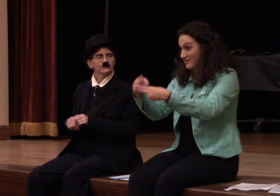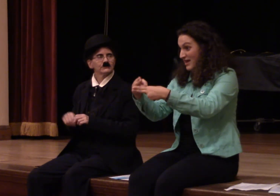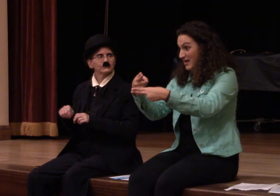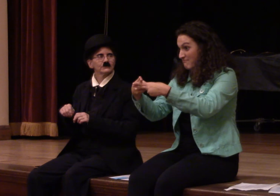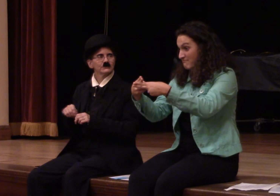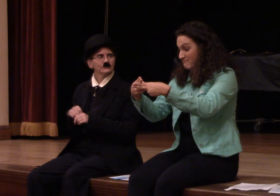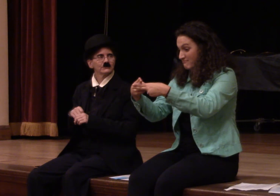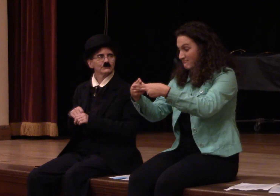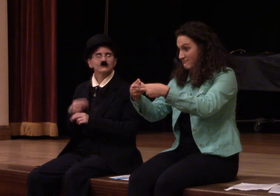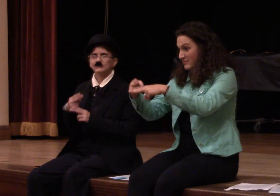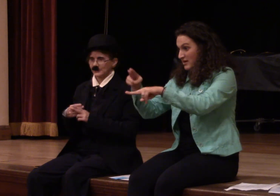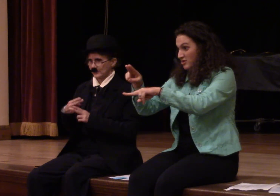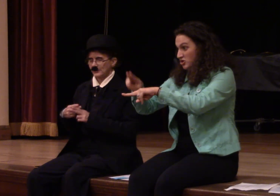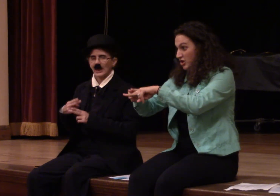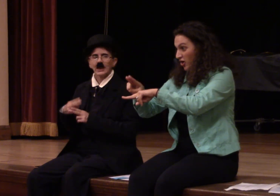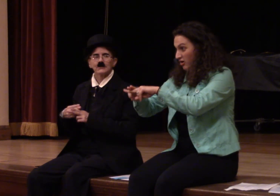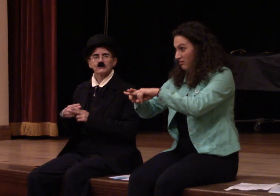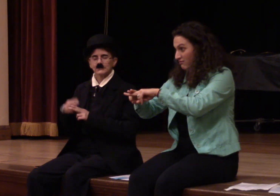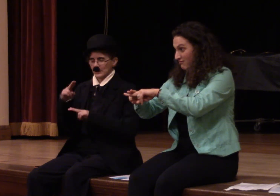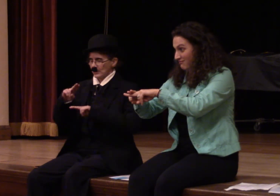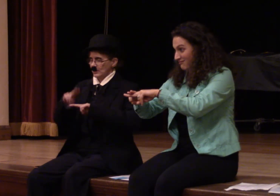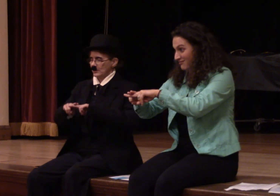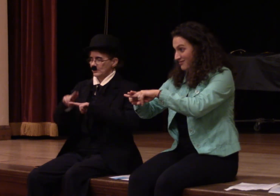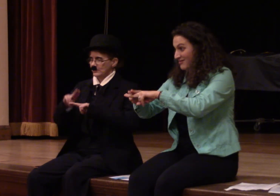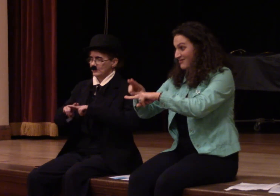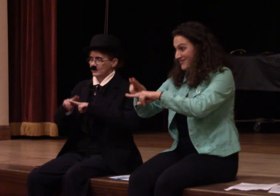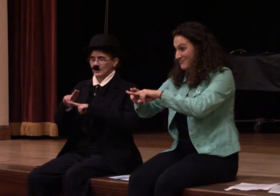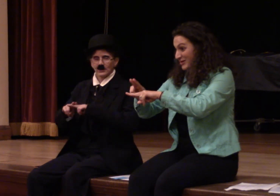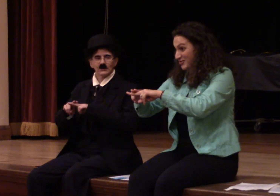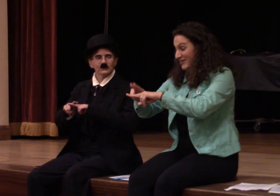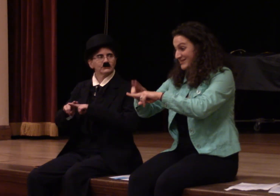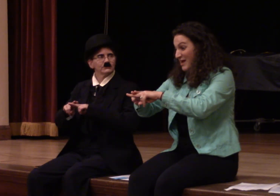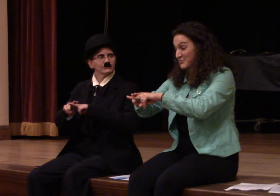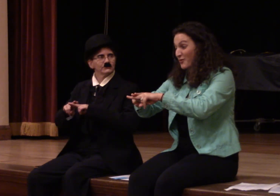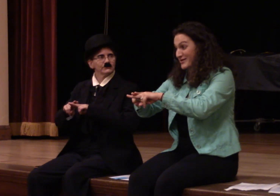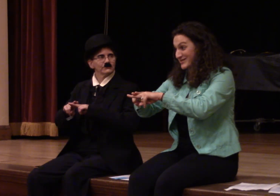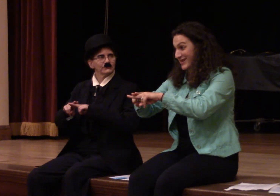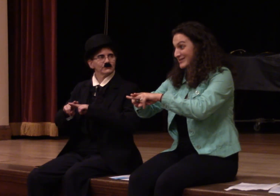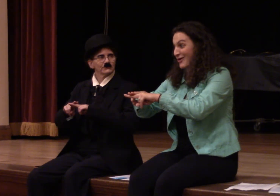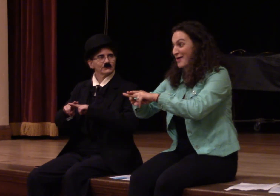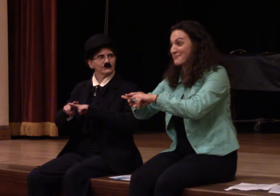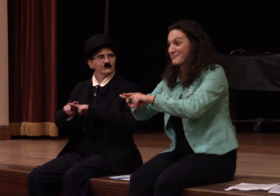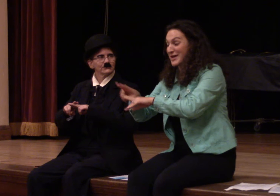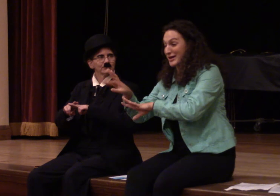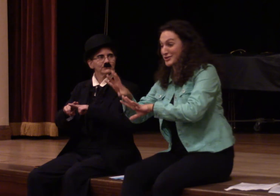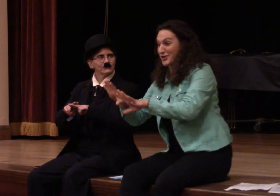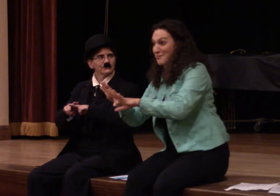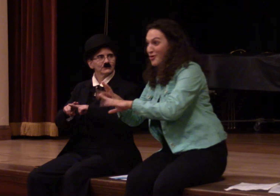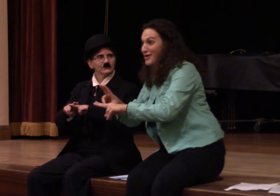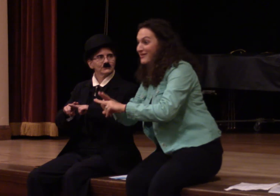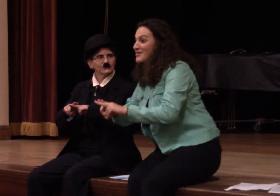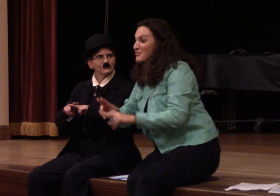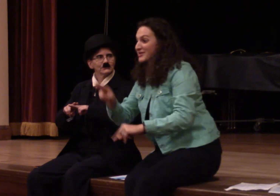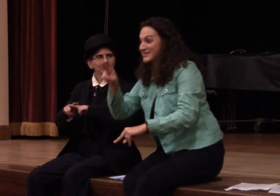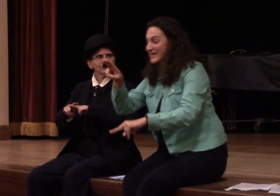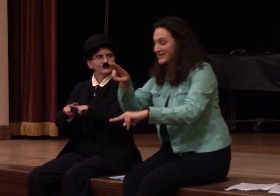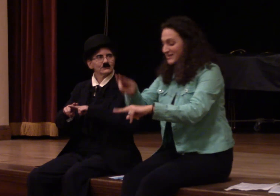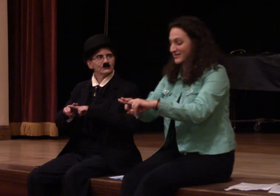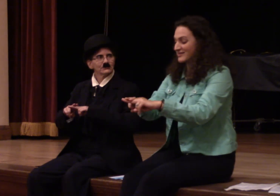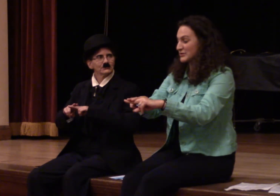name, chair. Make sure that's tapped twice, and that's why I'm making sure I'm right, because sit is